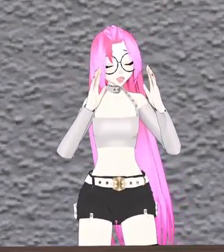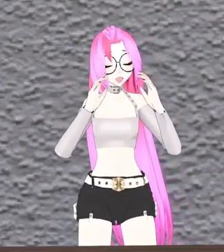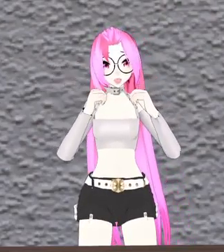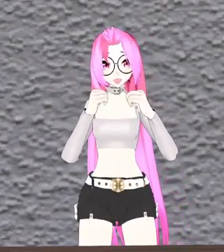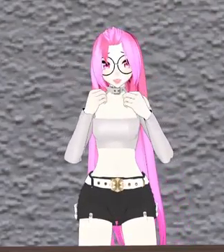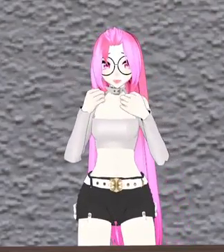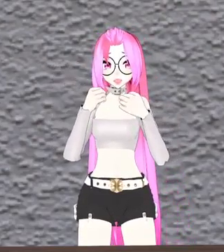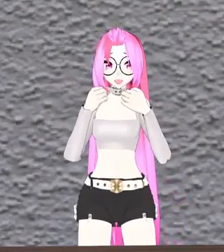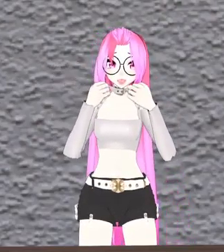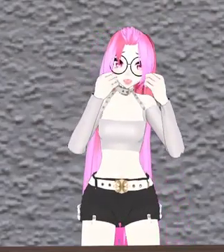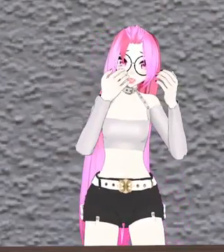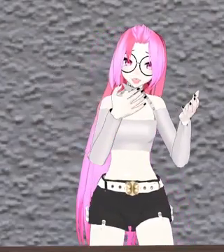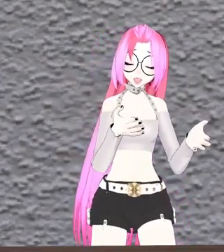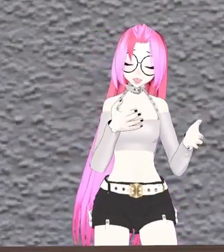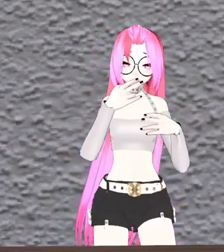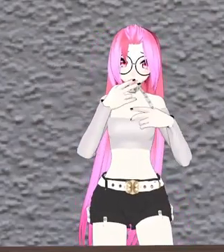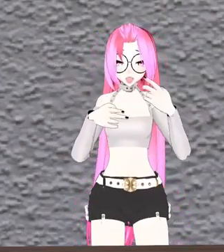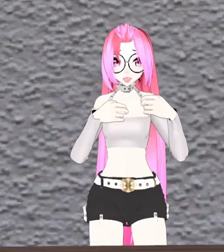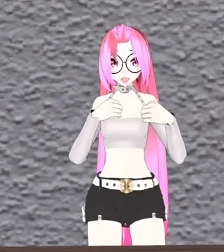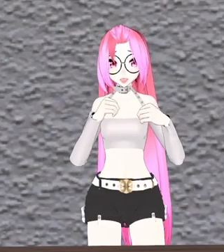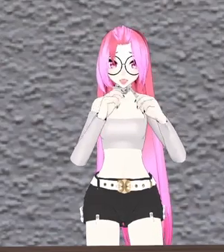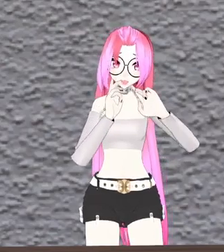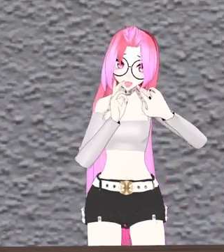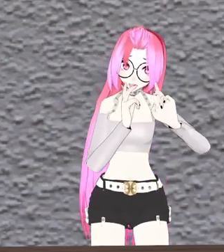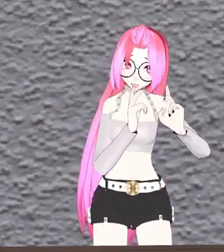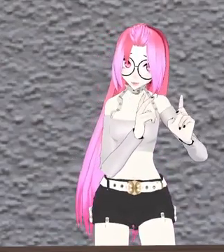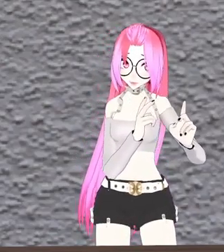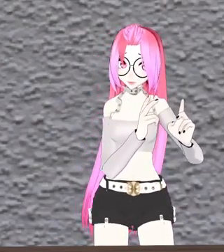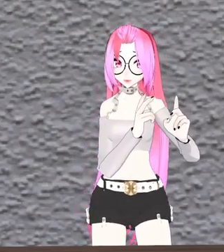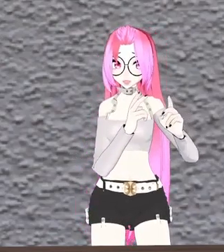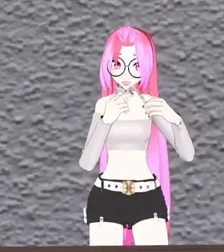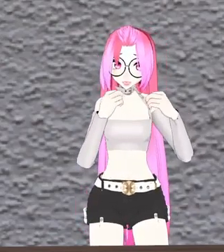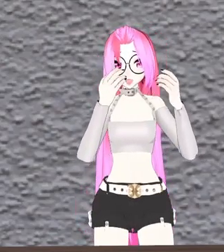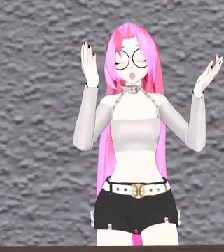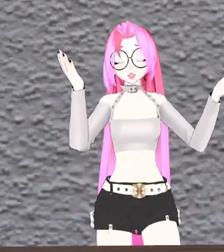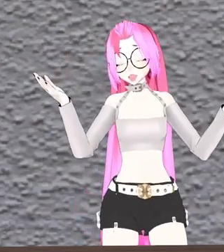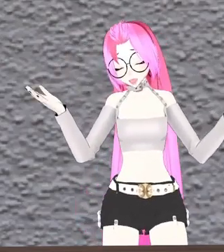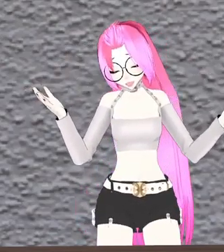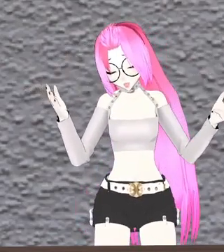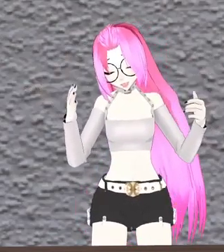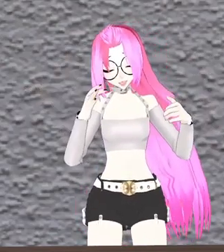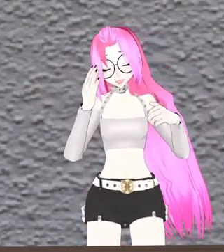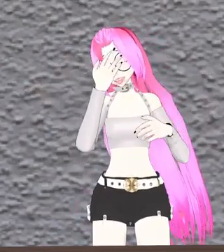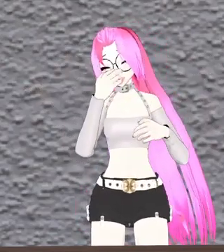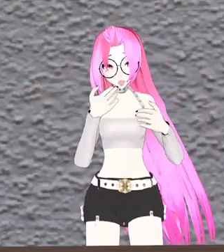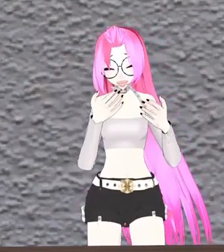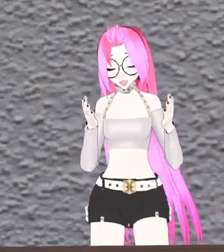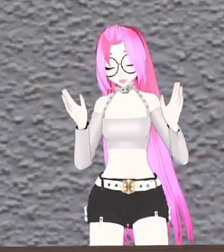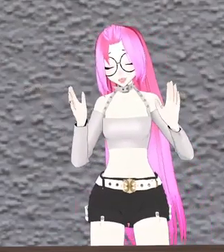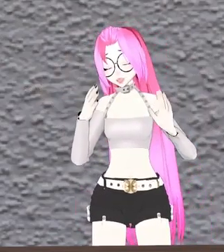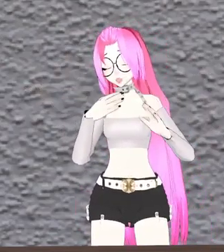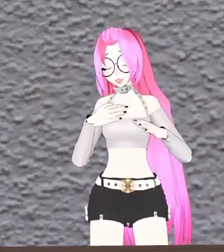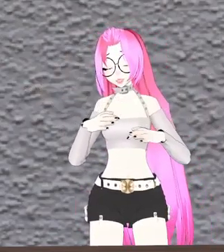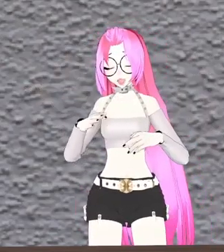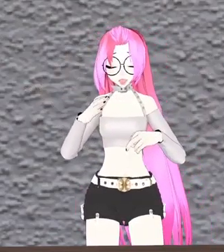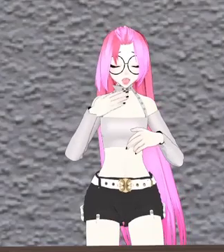point of being given a name sign and having that honor bestowed upon you in this beautiful way. If you were just like, I